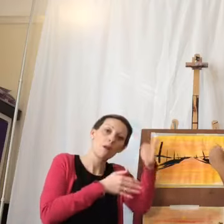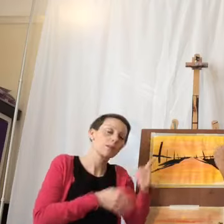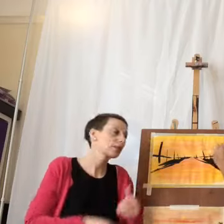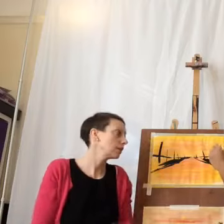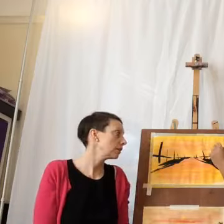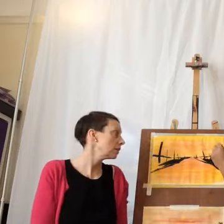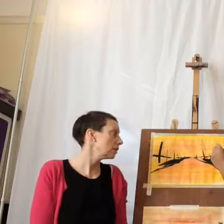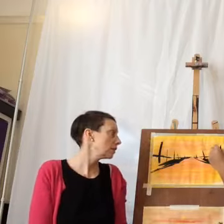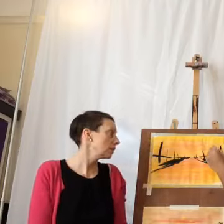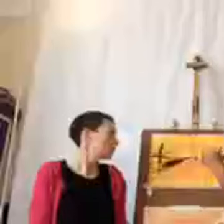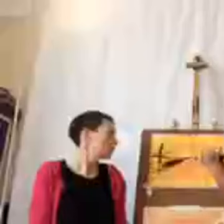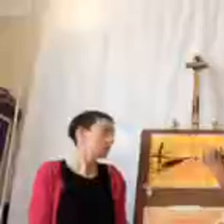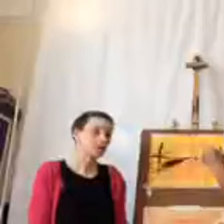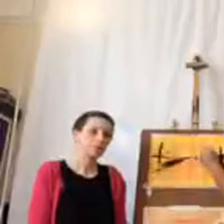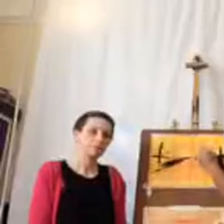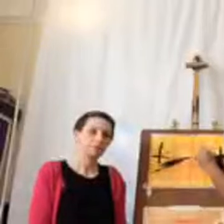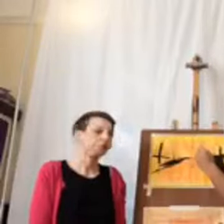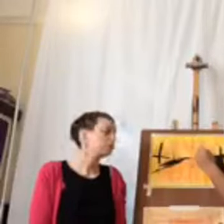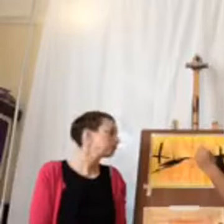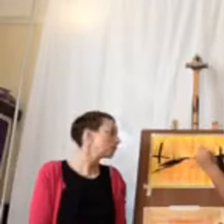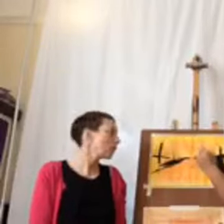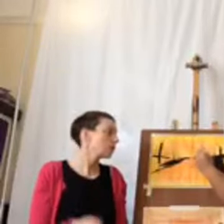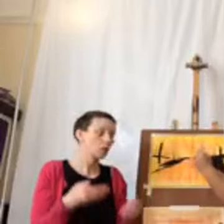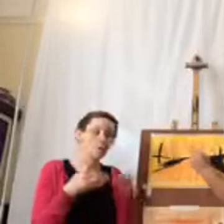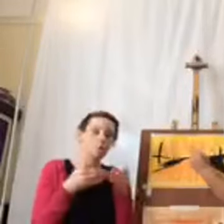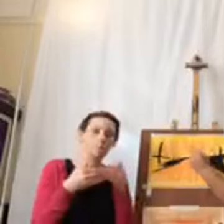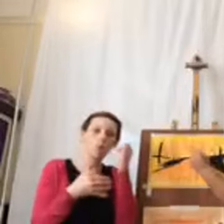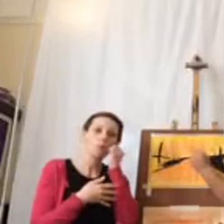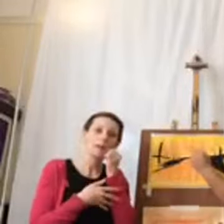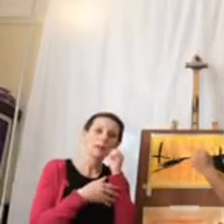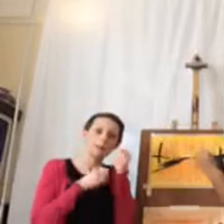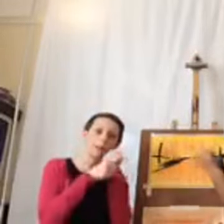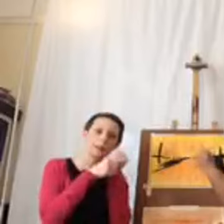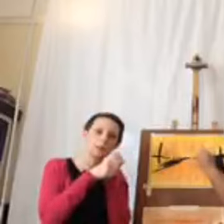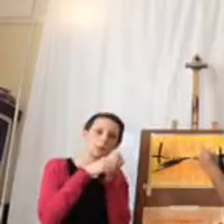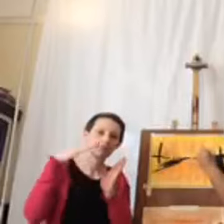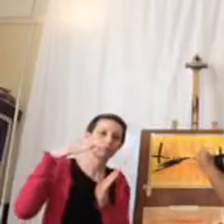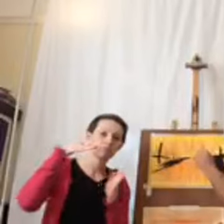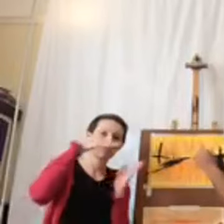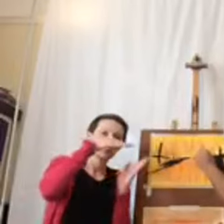I'm just going to fill that sort of triangle shape into there.